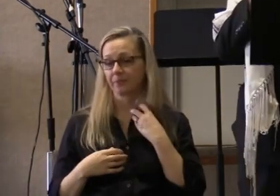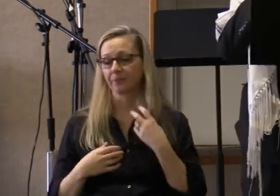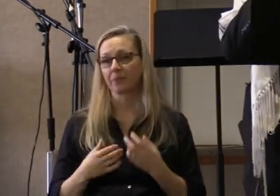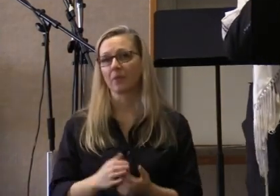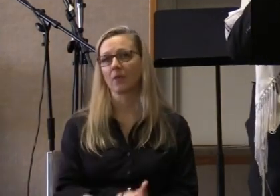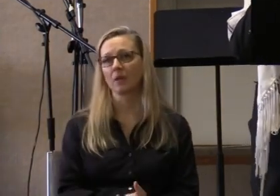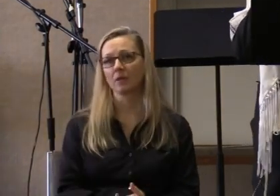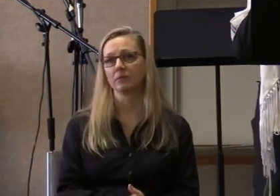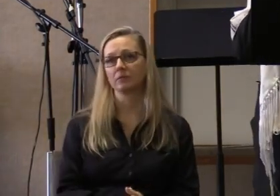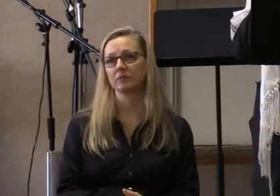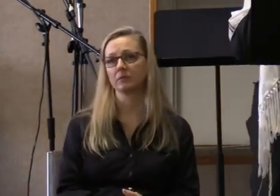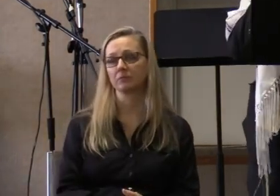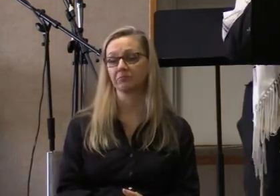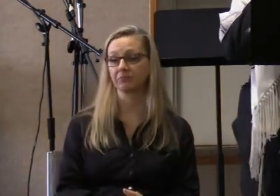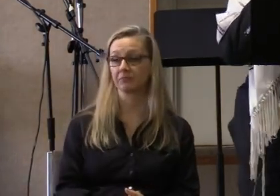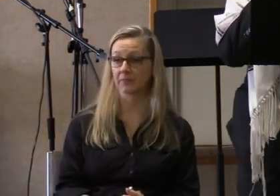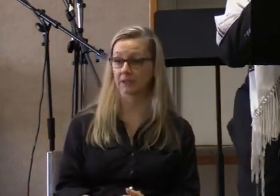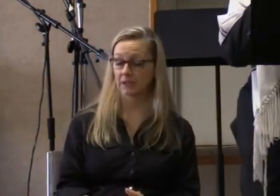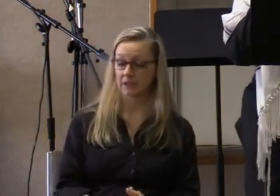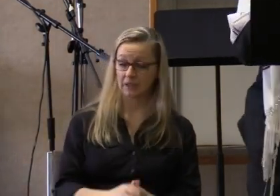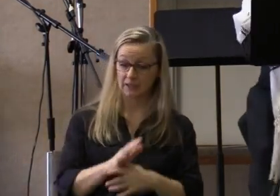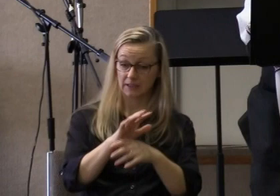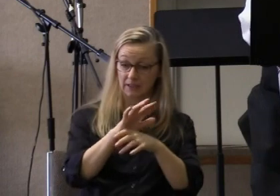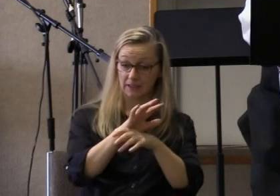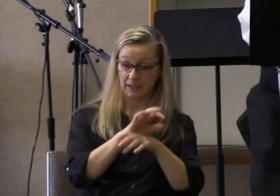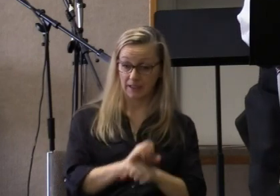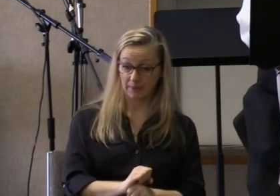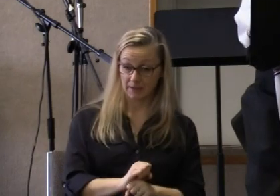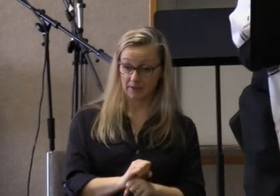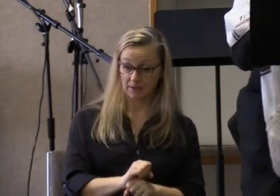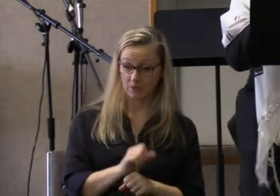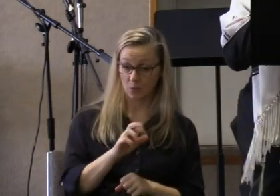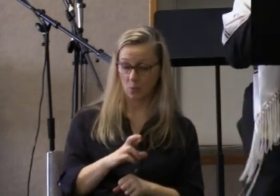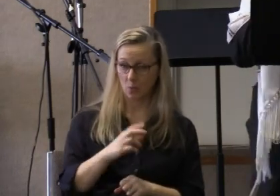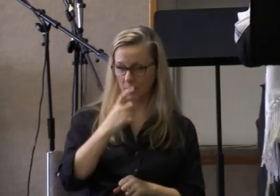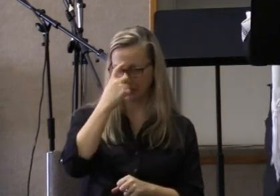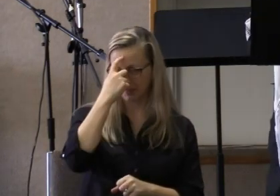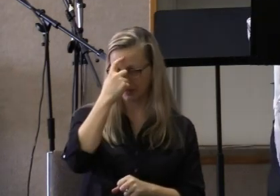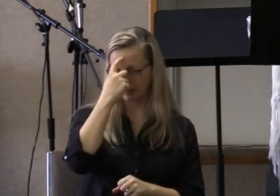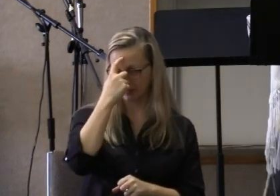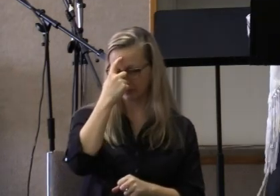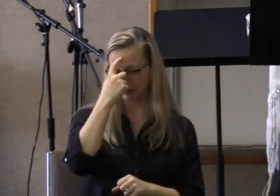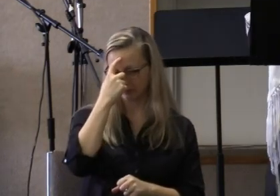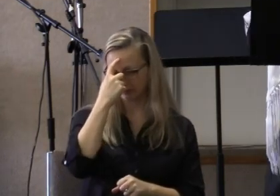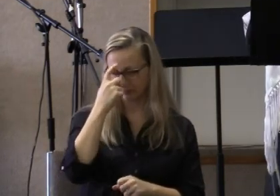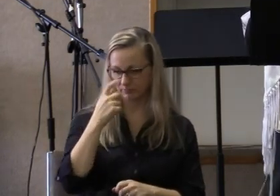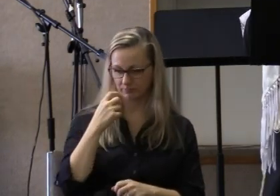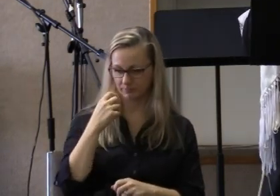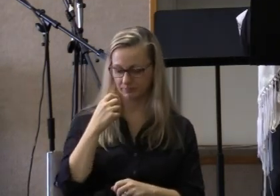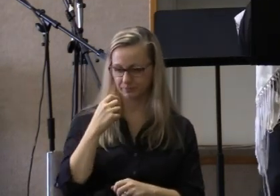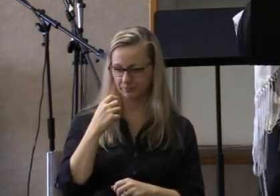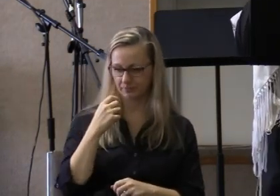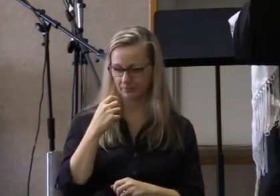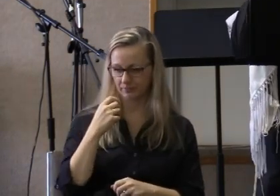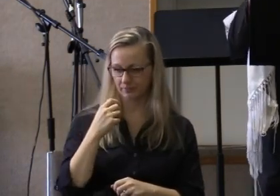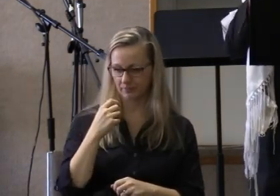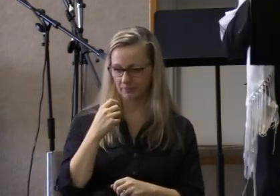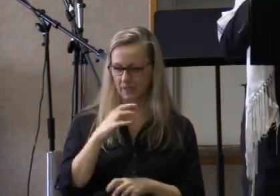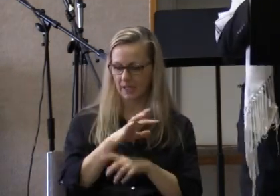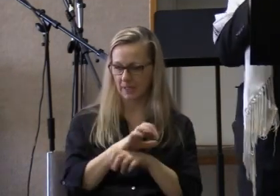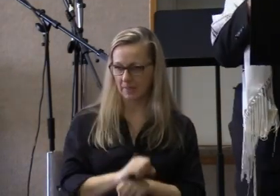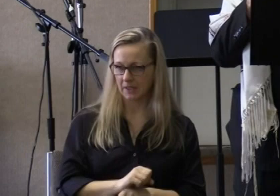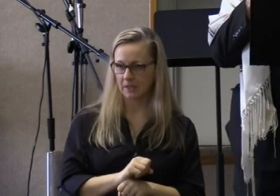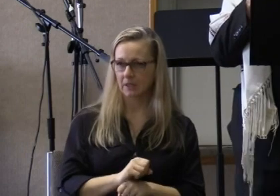the extreme, a habit or a mental stronghold is formed by thinking about or doing something